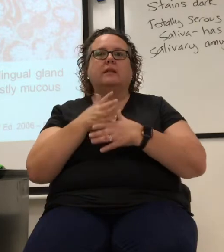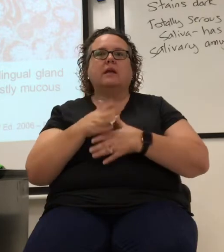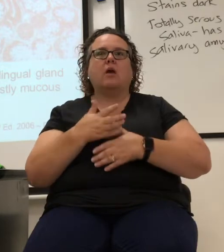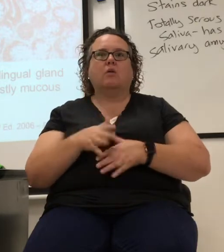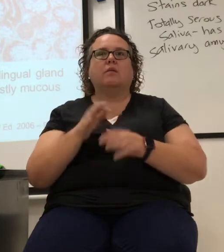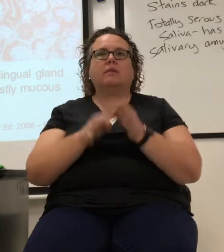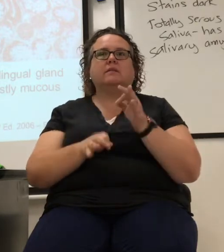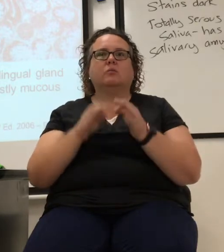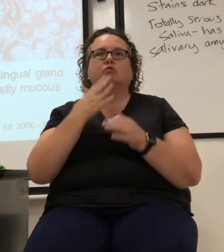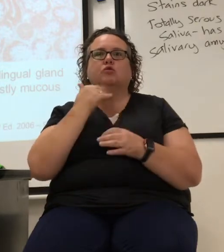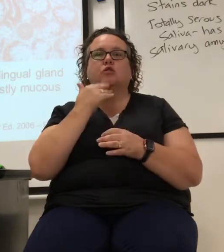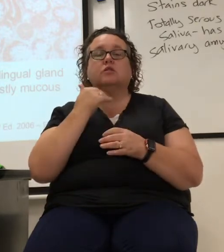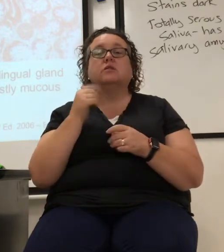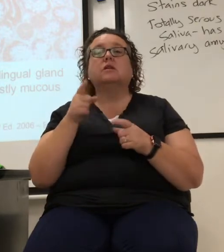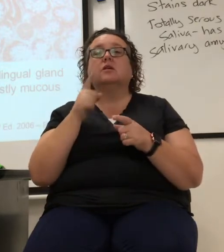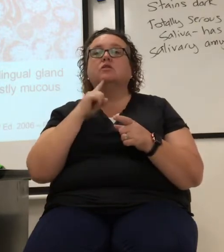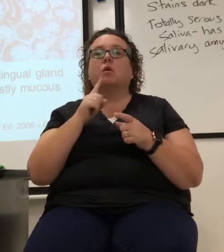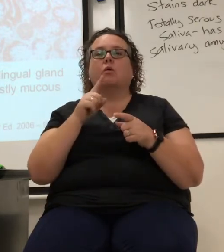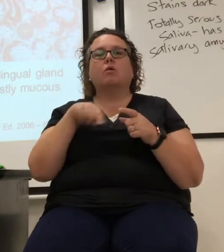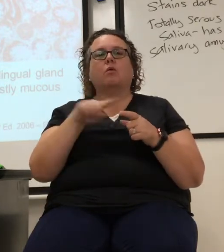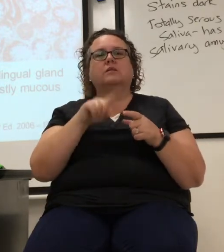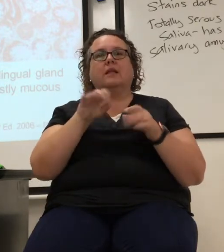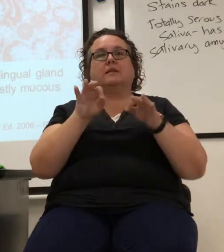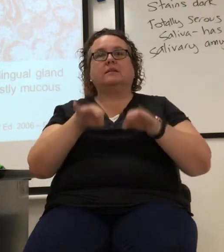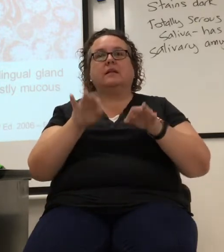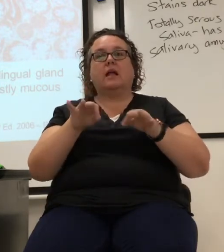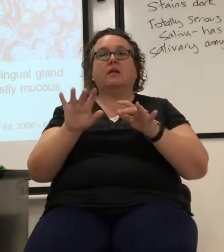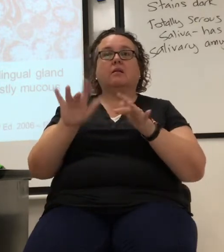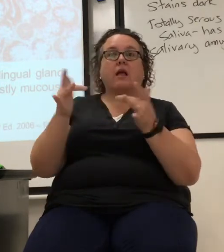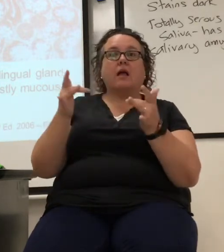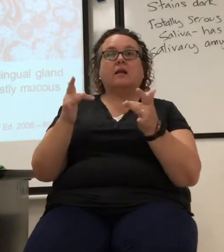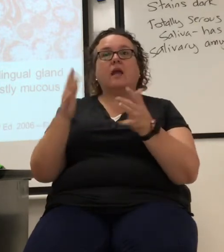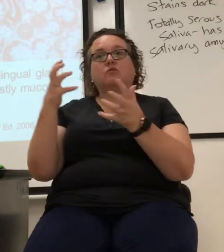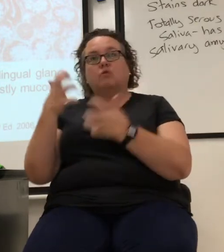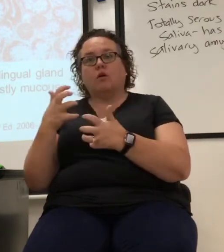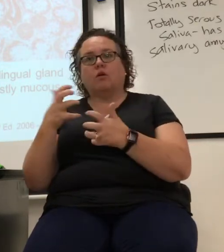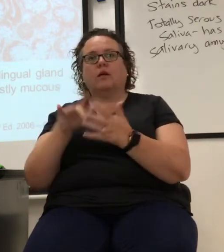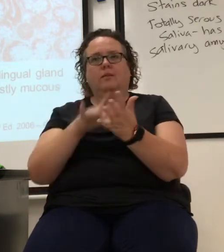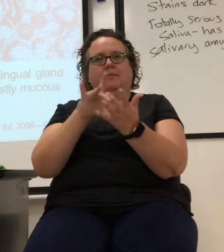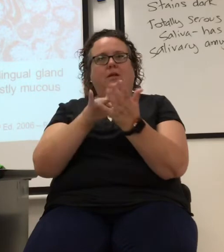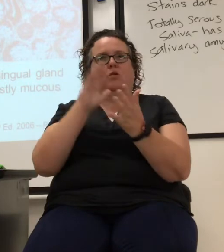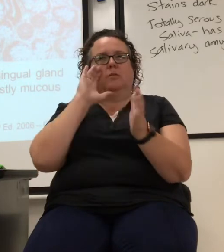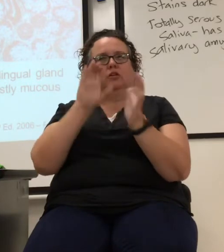So the ones that kind of stain light and dark, the middle picture there,